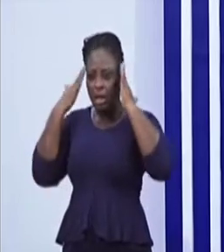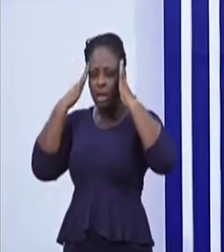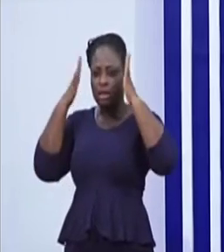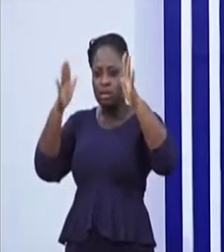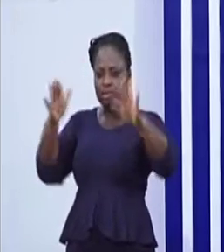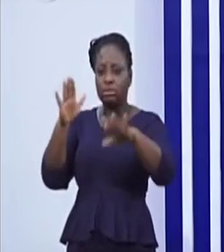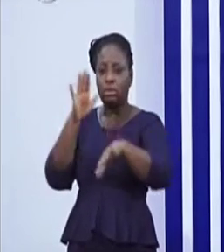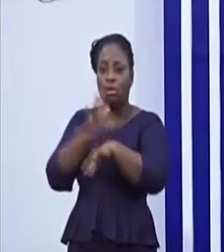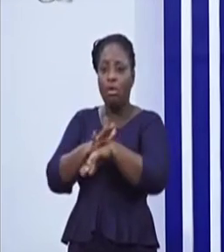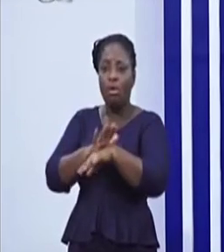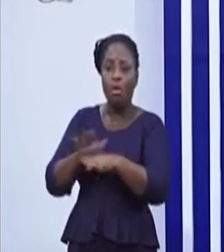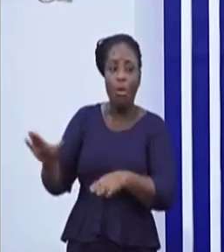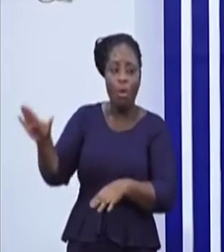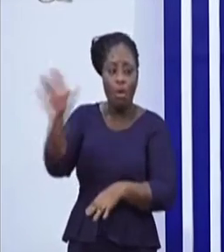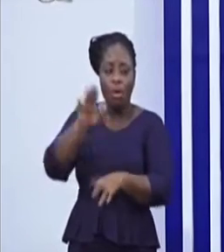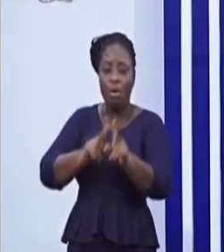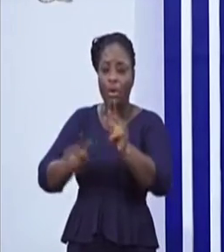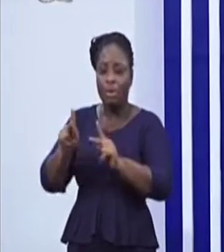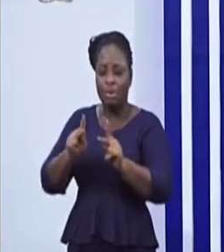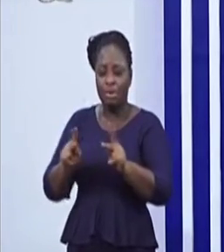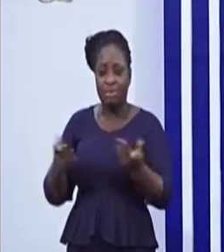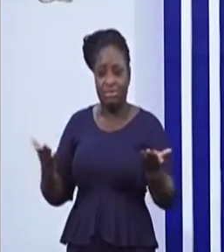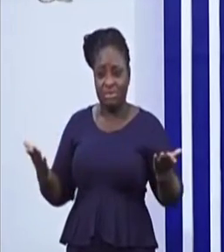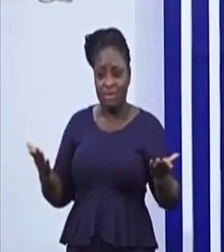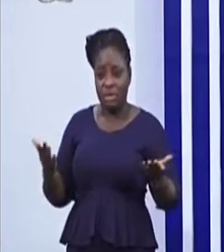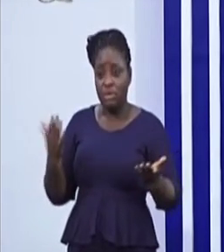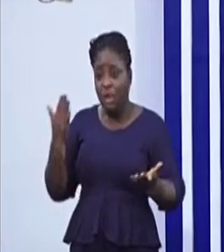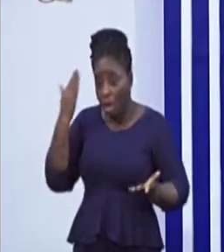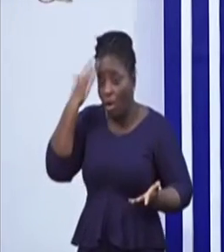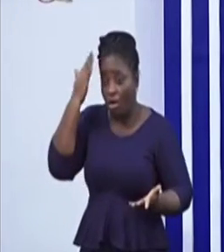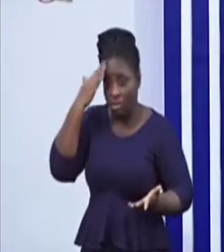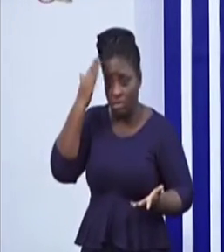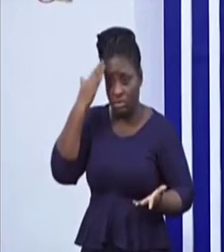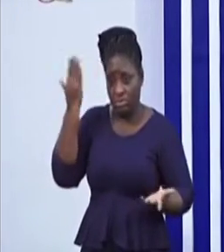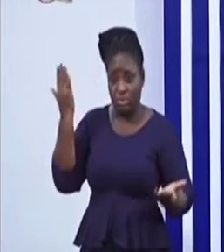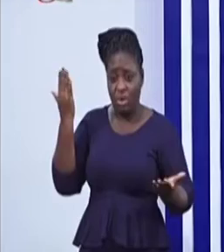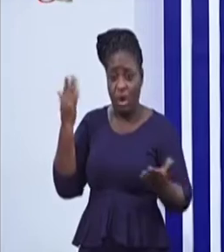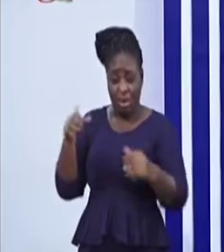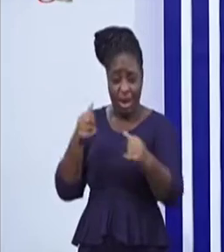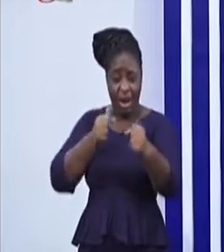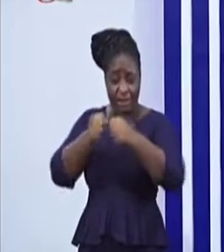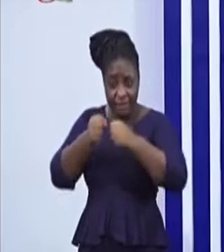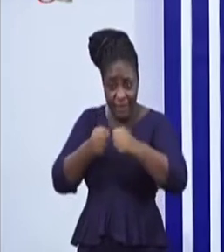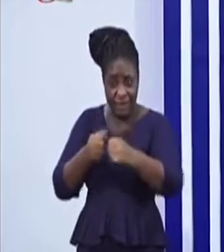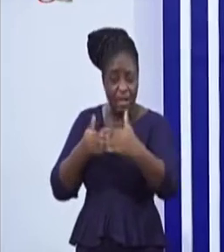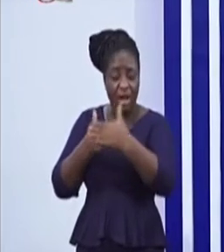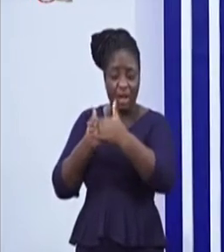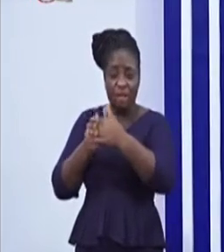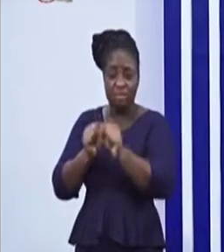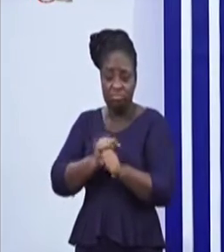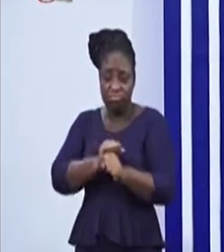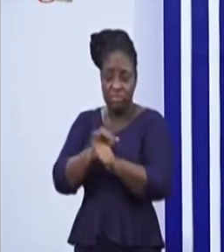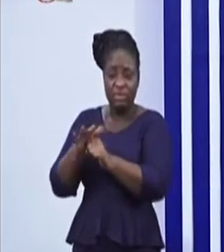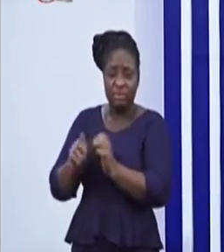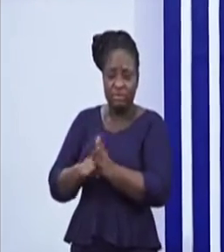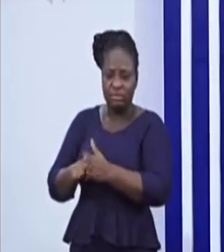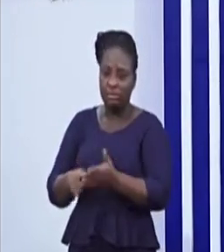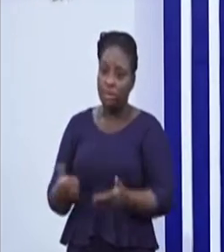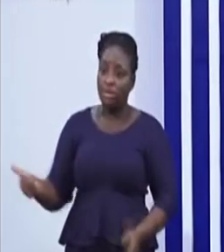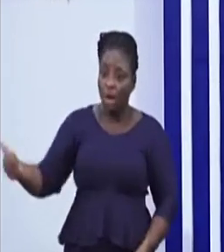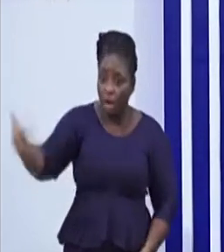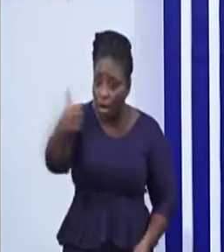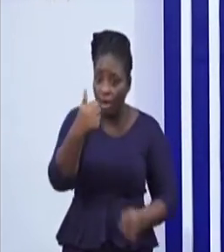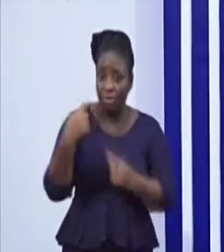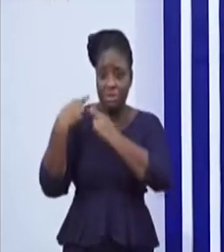of the general public that as far as the fight against COVID-19 is concerned, it's a shared